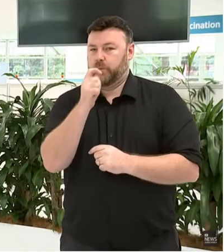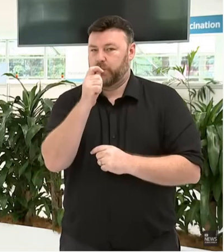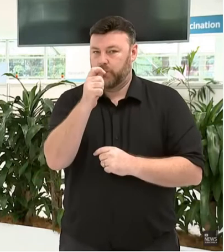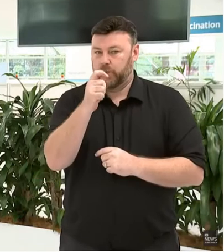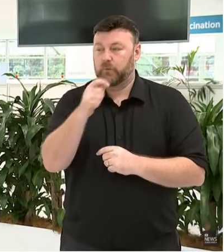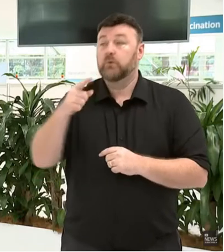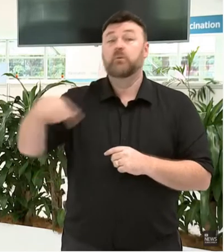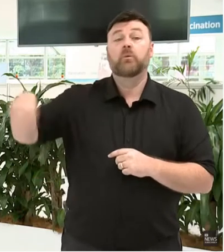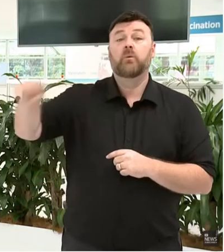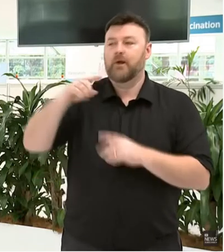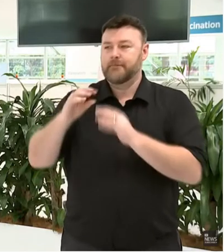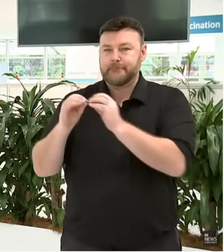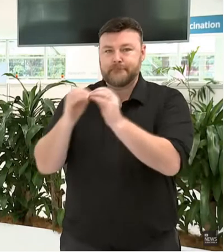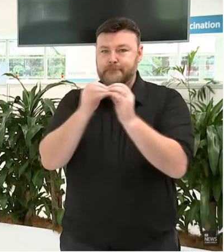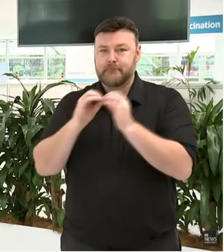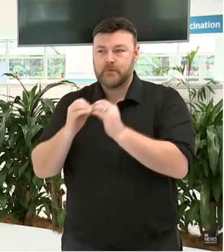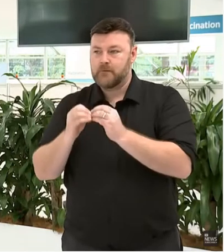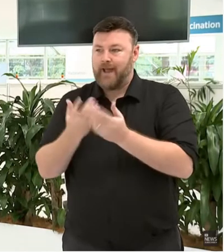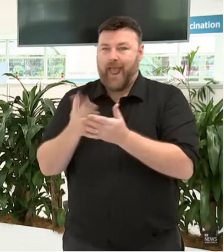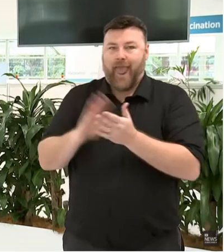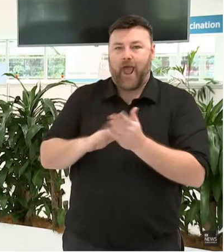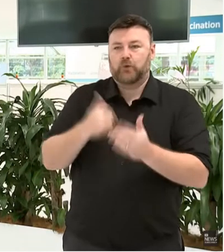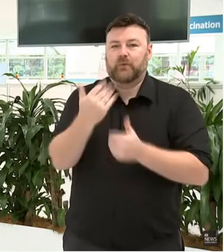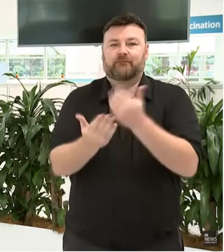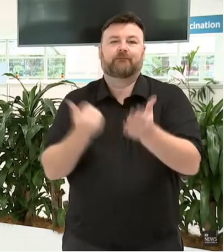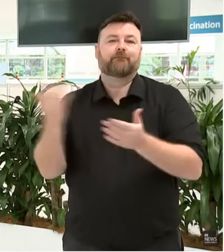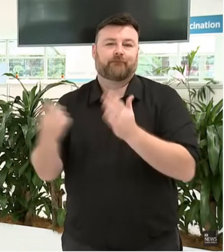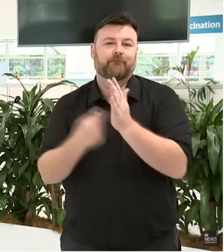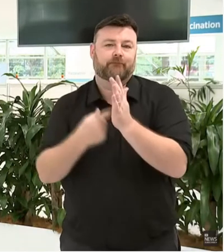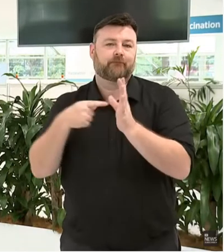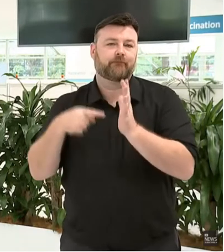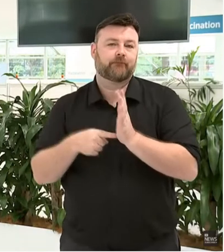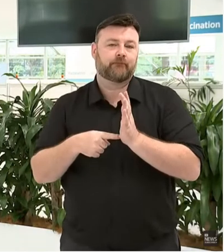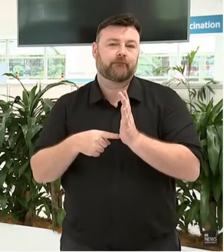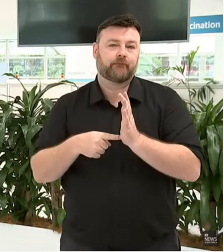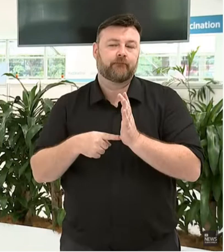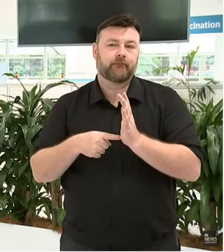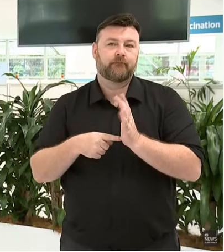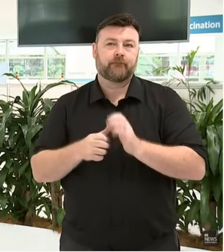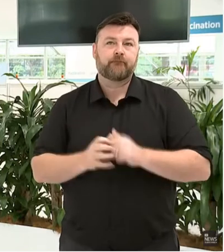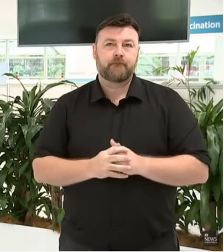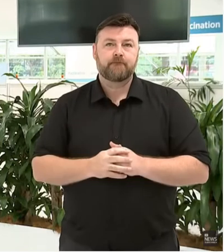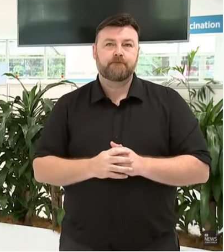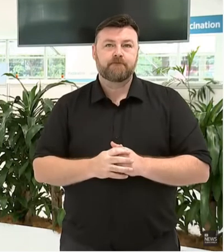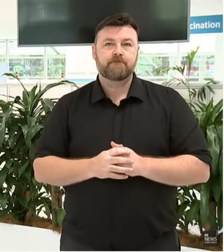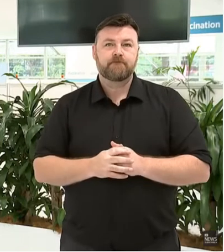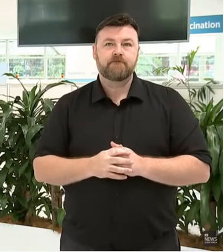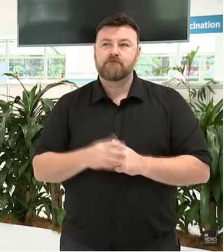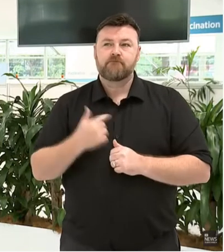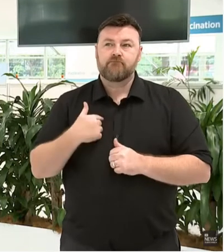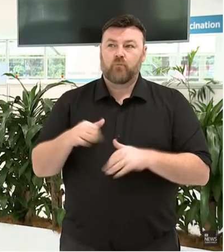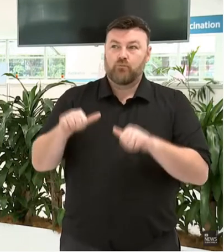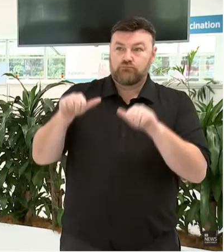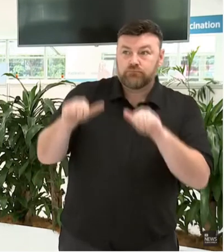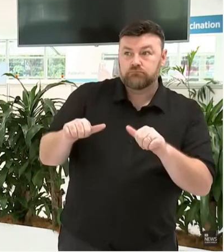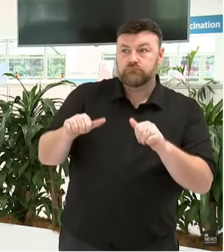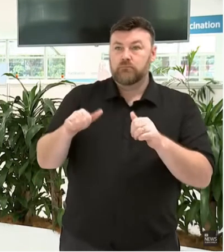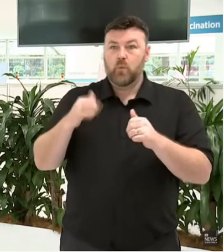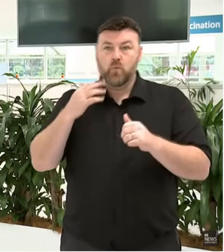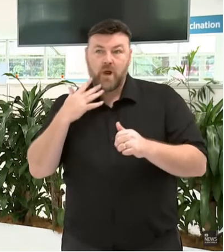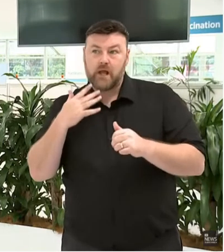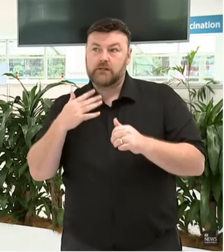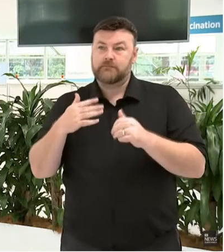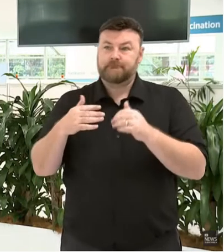they work through the logistics of doing that. We obviously want to see, I don't want to put a date on it yet, I want to get